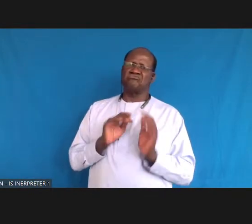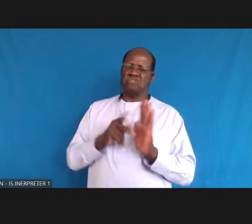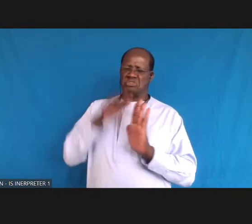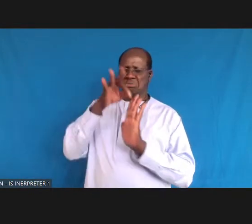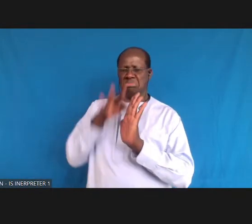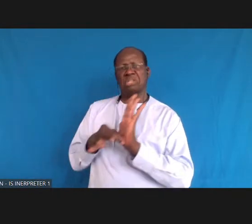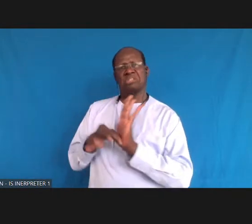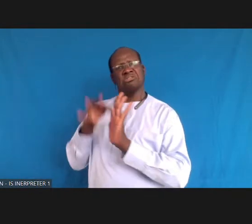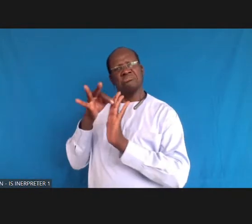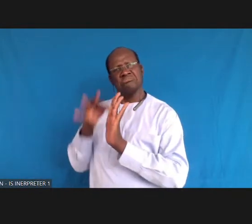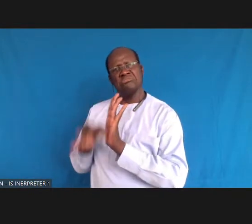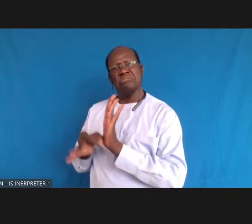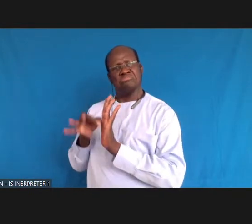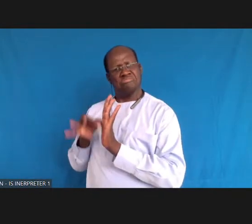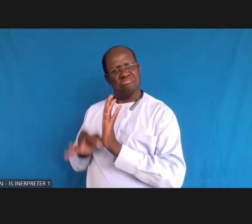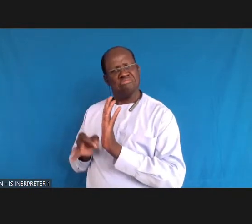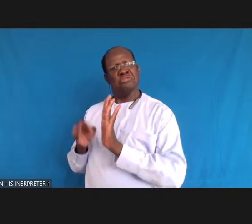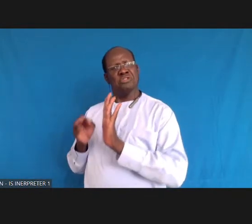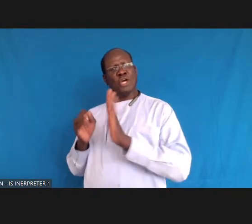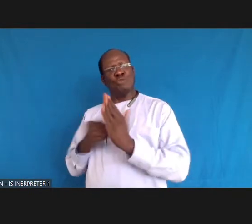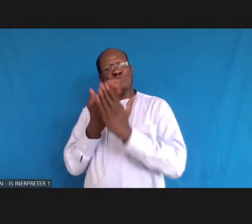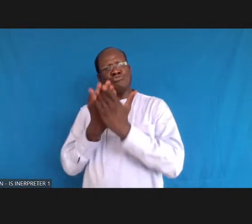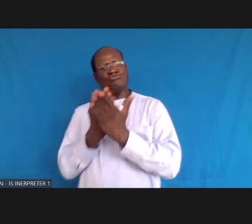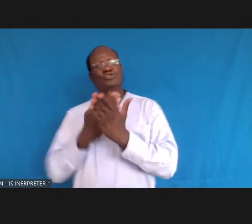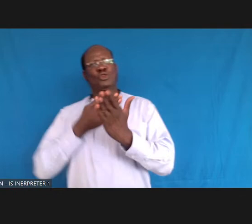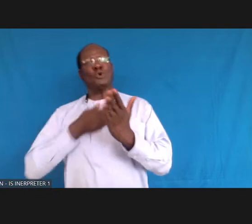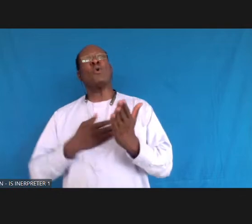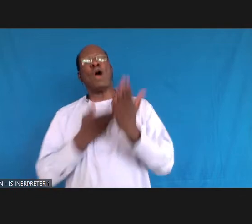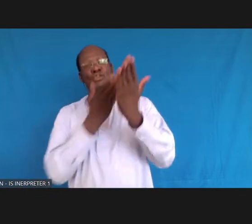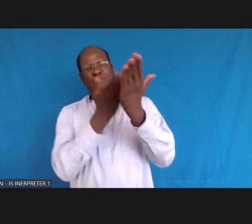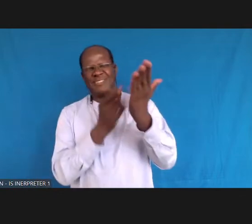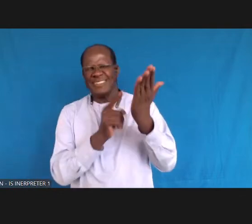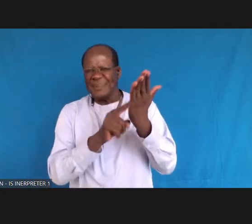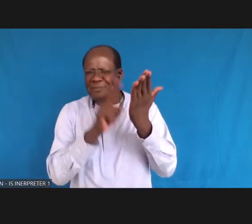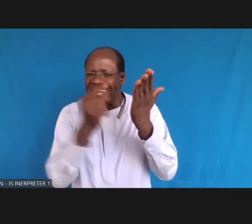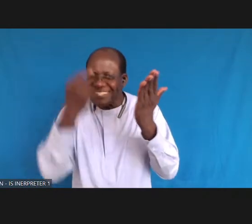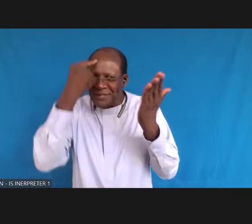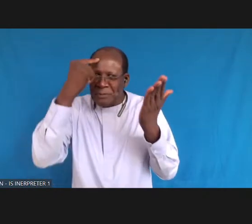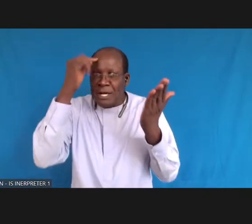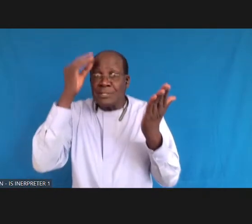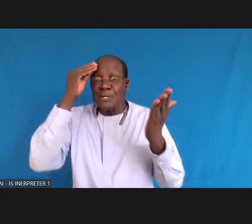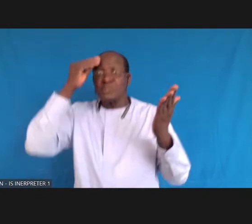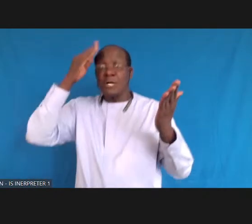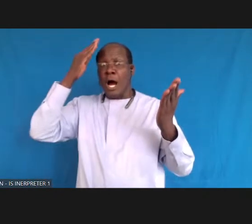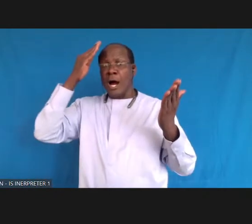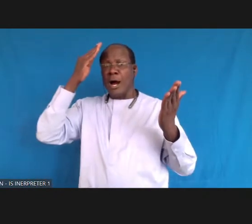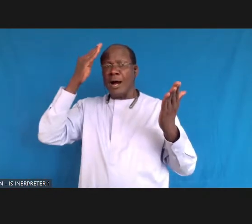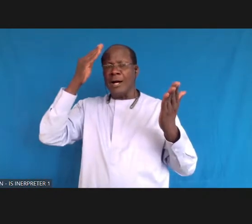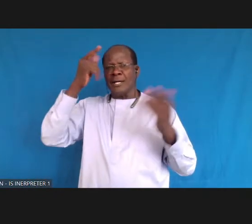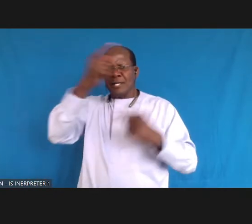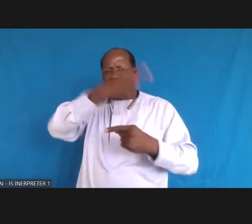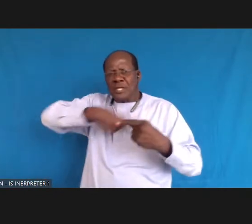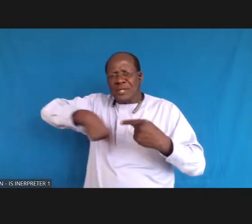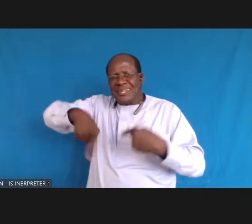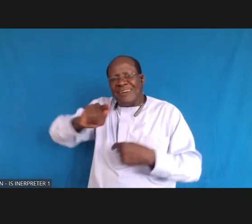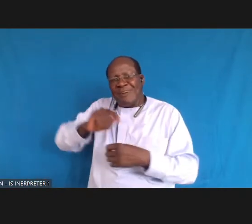then project what we want. But then we should realize that if we do not take the actors,